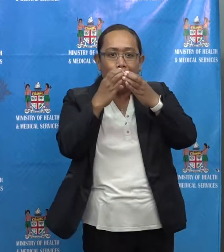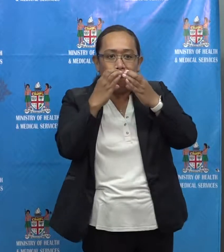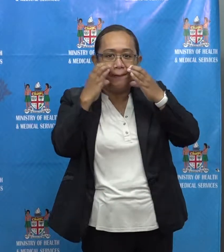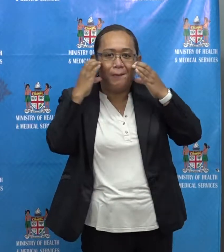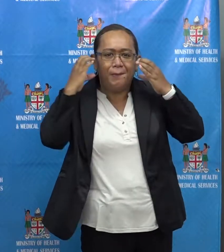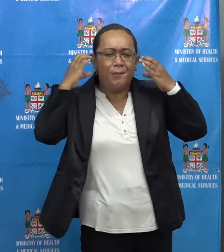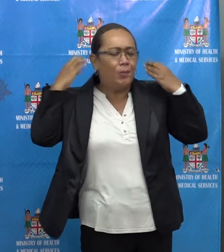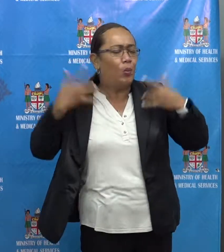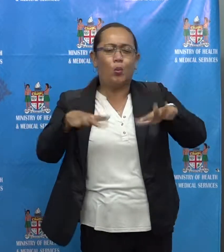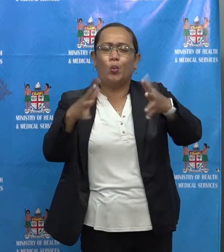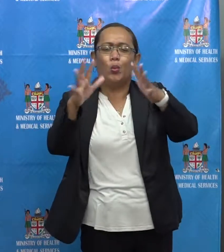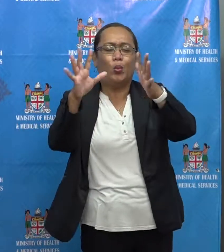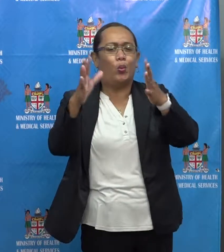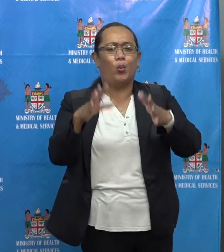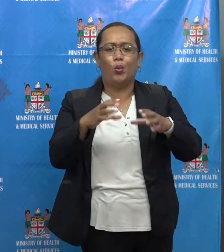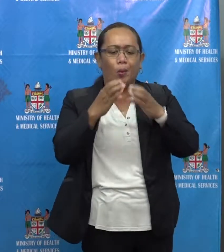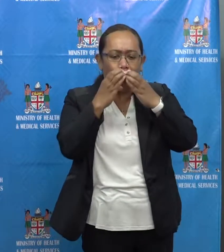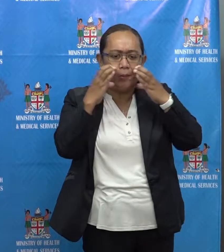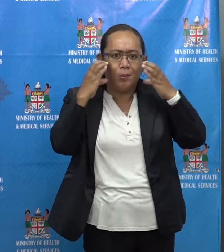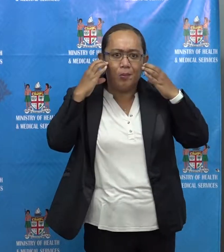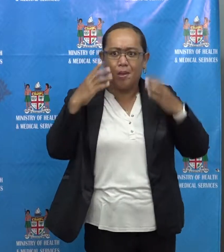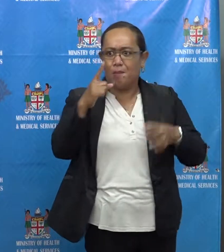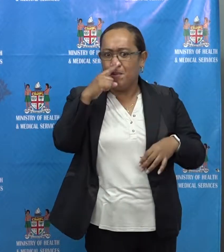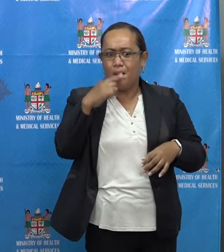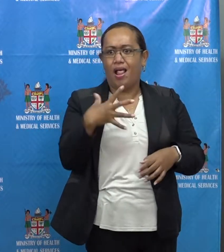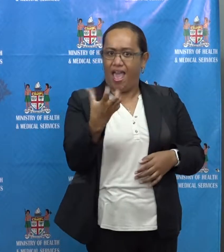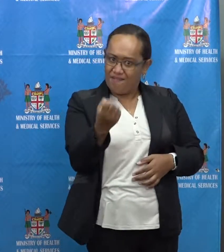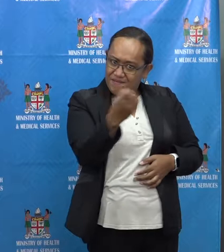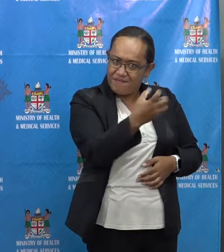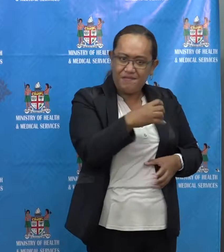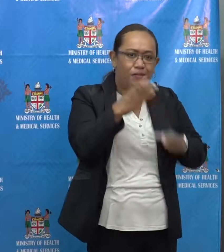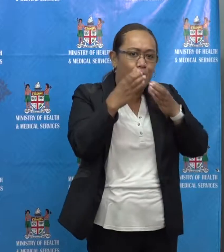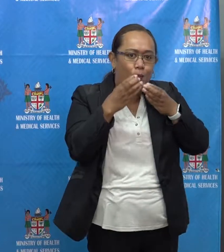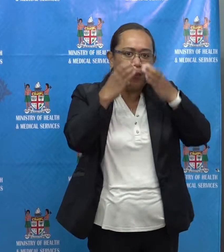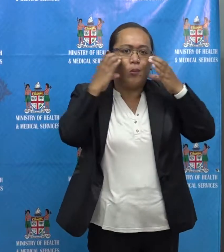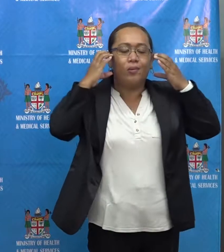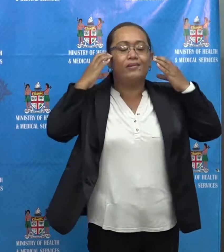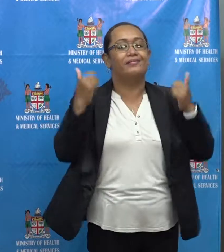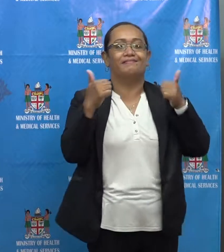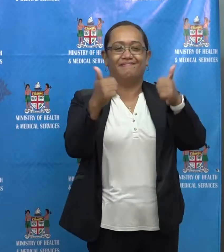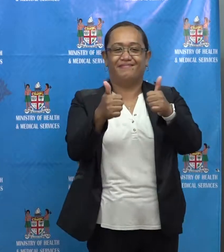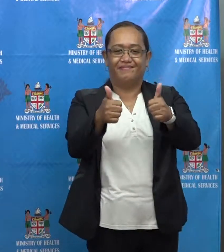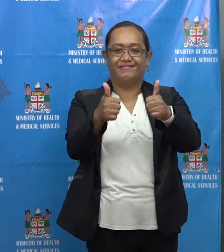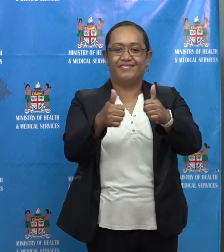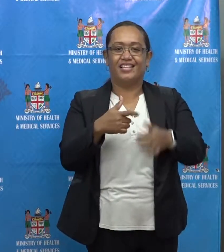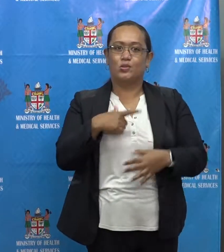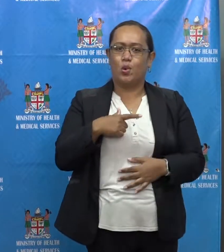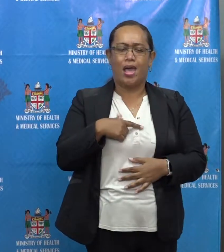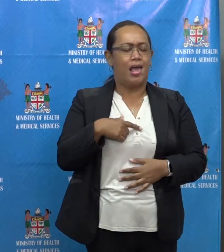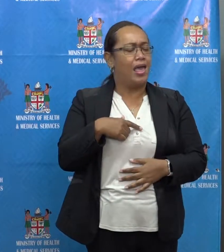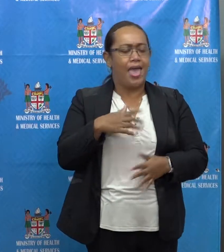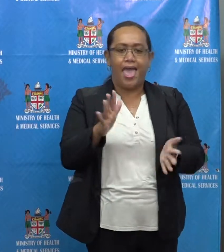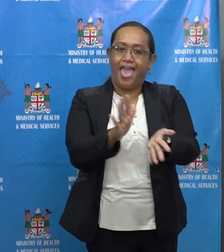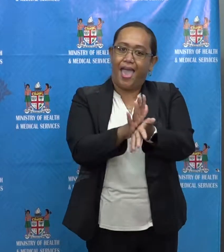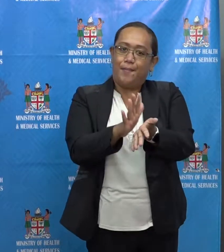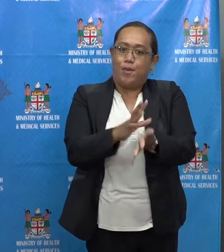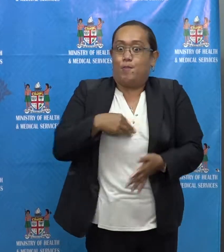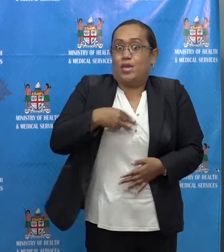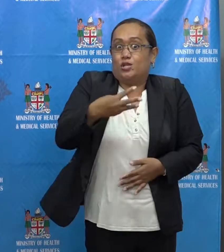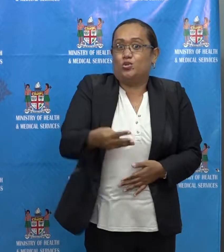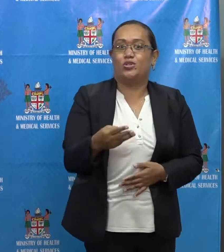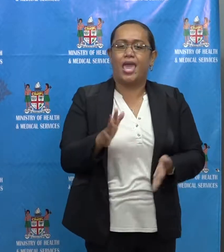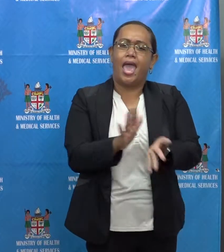great news. And it means a great deal to us at the ministry to see so many Fijians share our